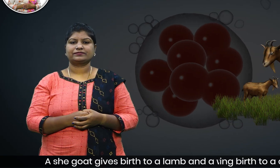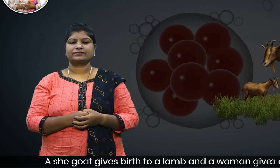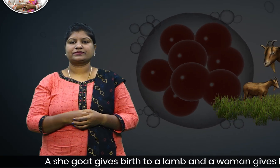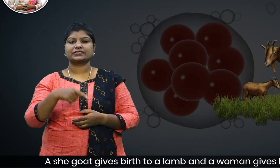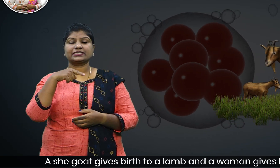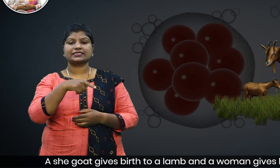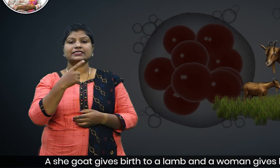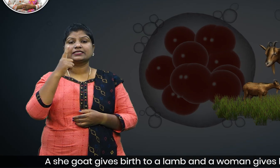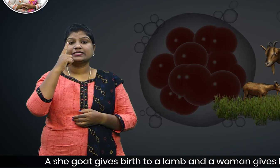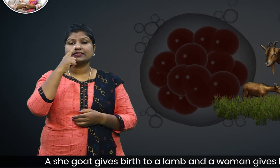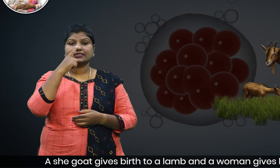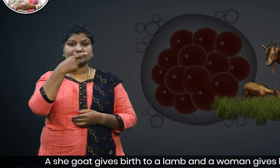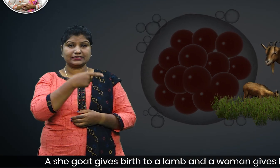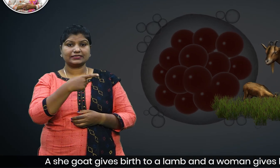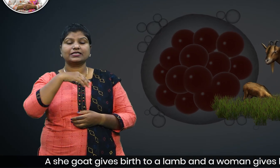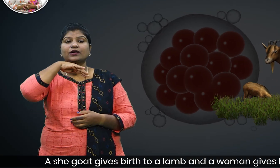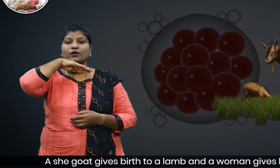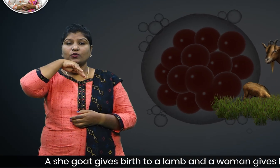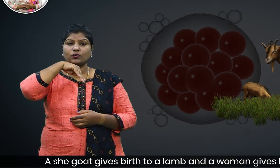A she-goat gives birth to a lamb,